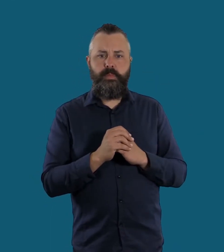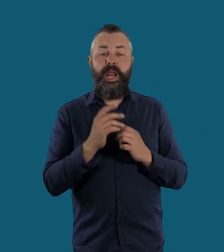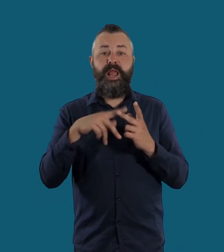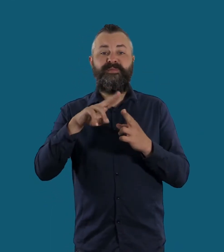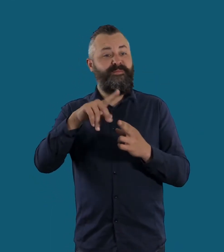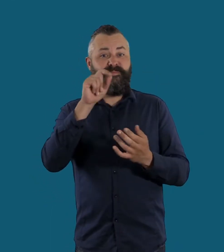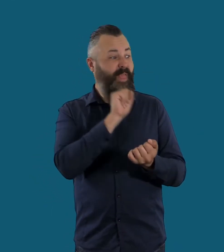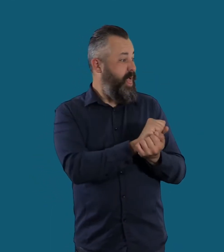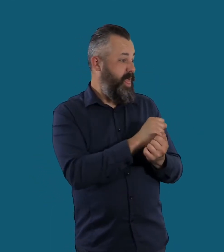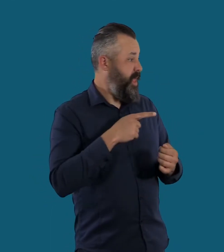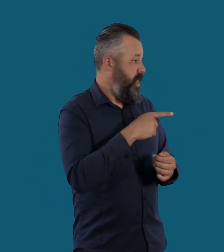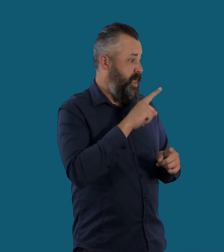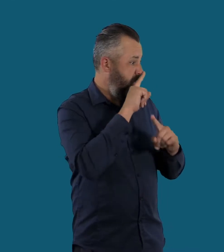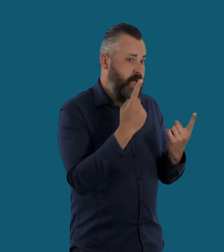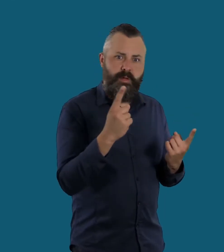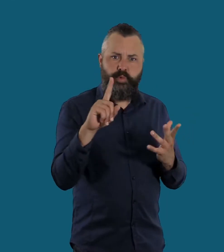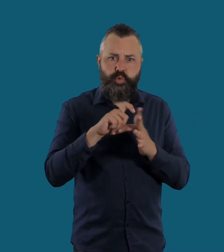what you will do if you cannot leave,